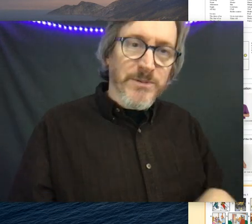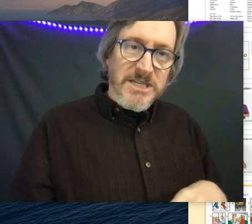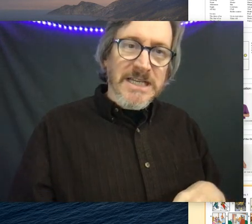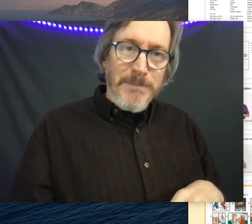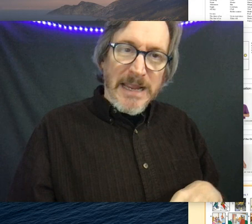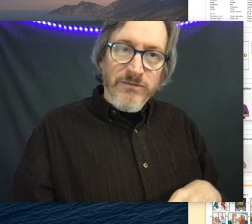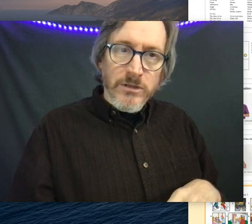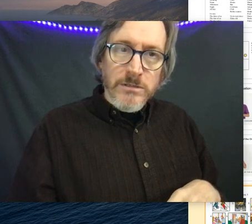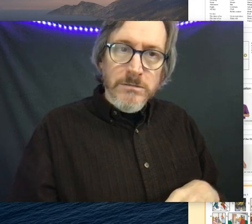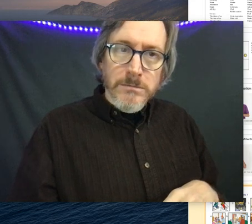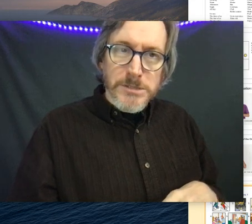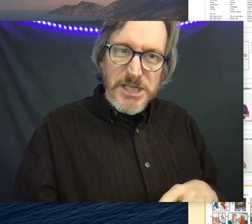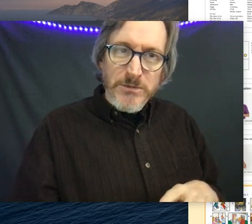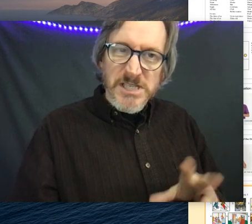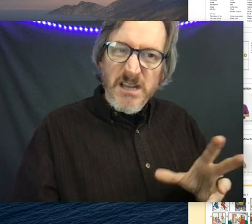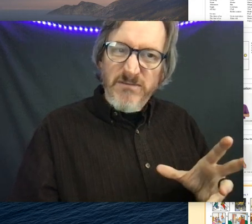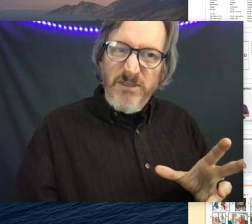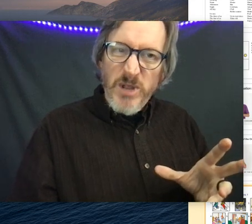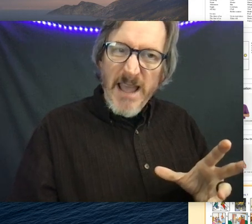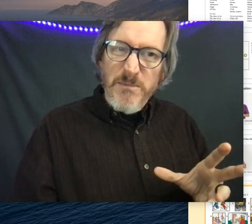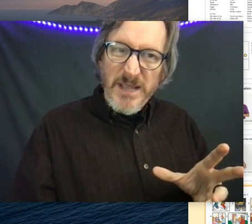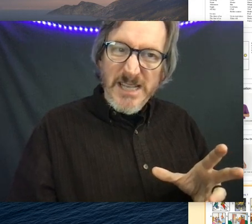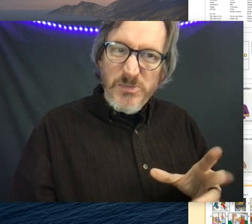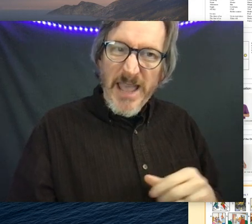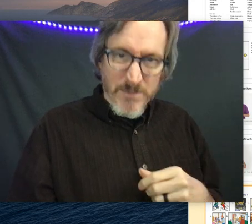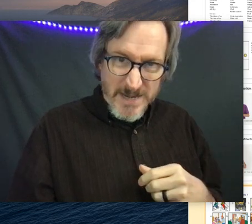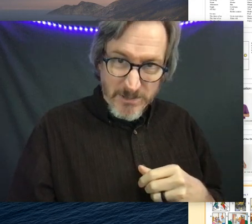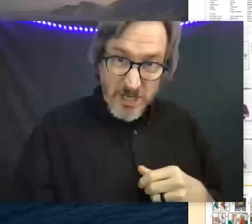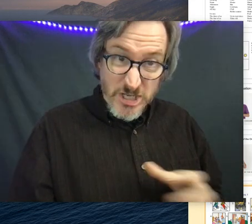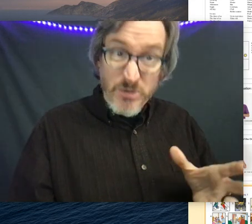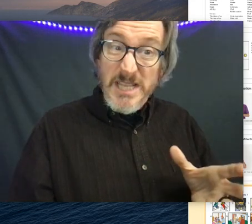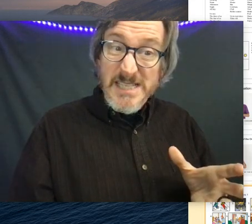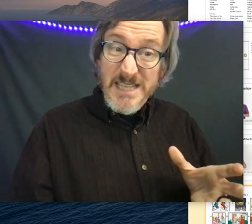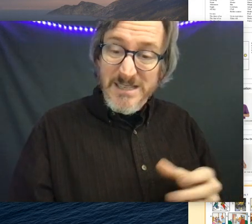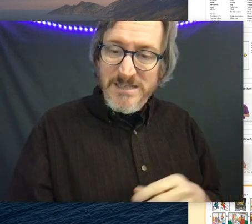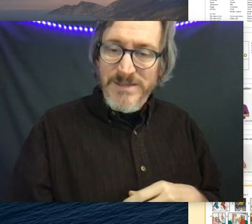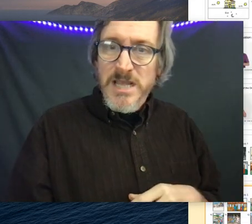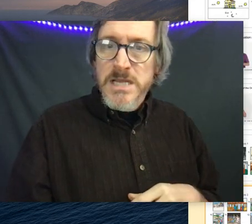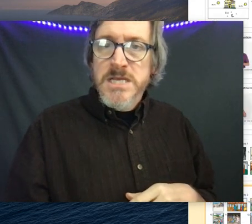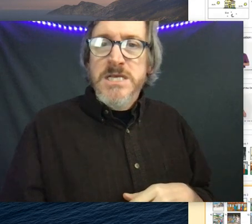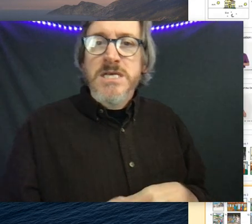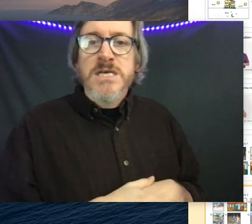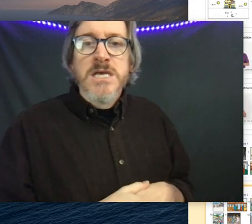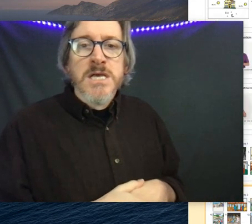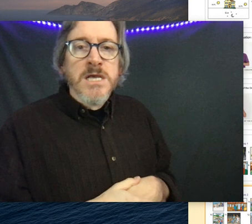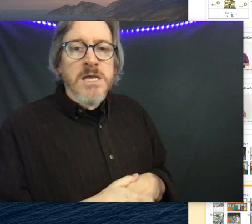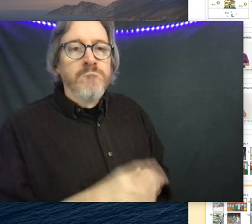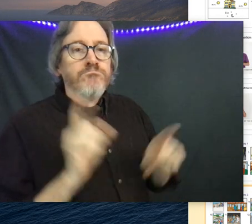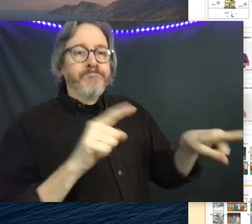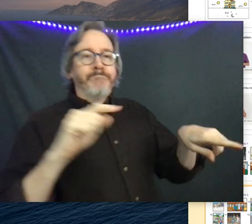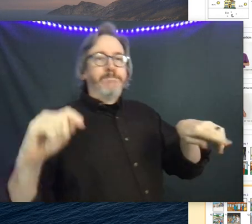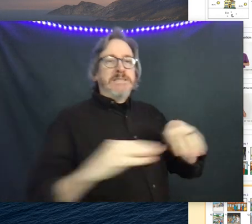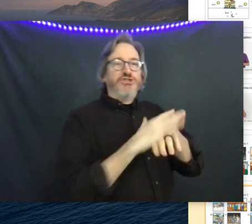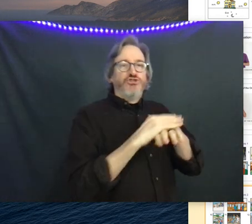This is a particularly painful sequence of vocab because we haven't been able to do these things.